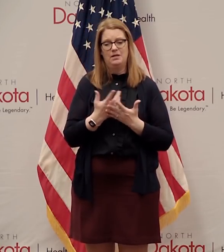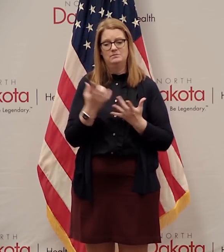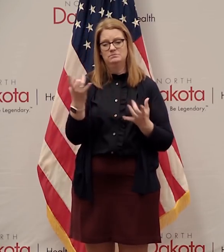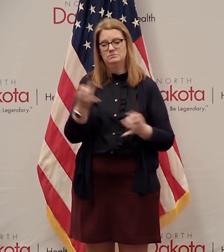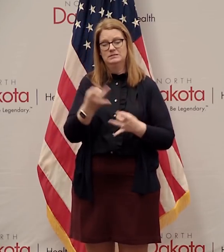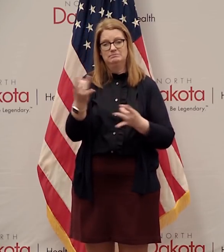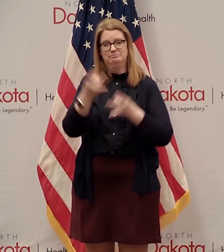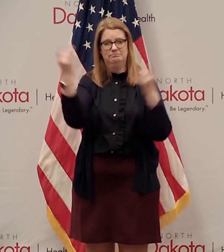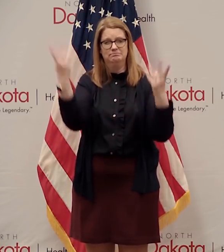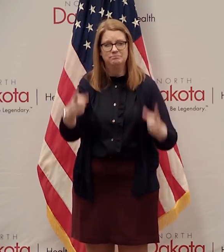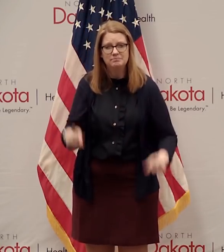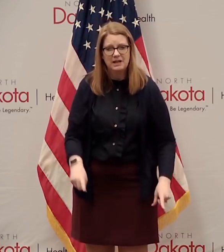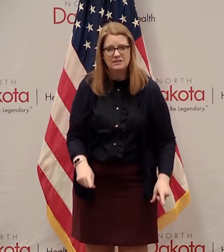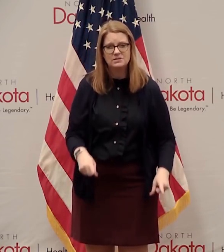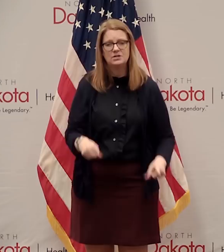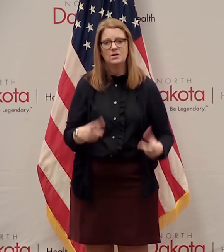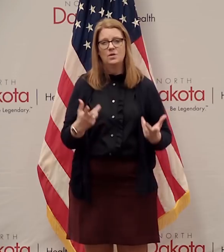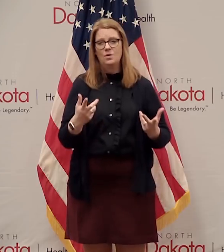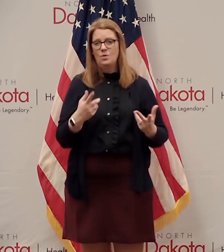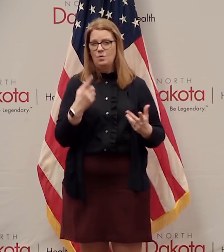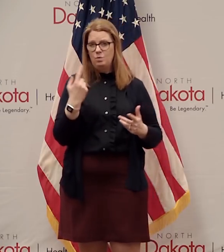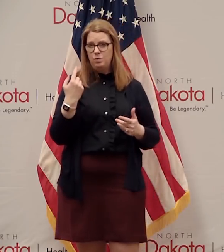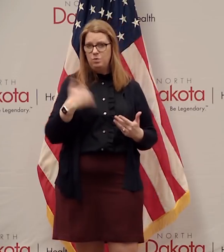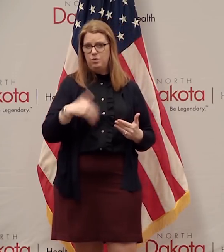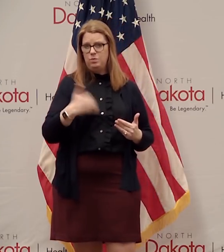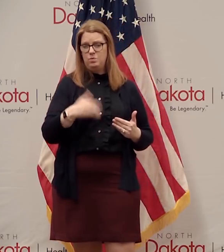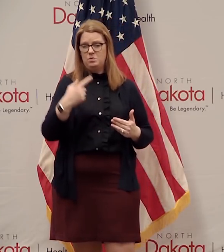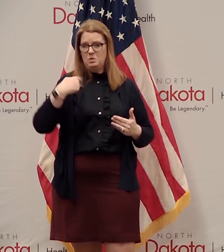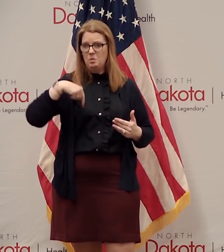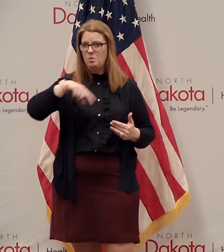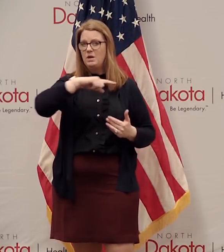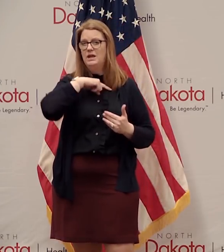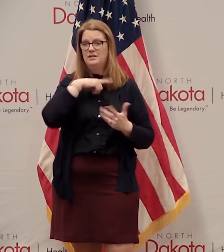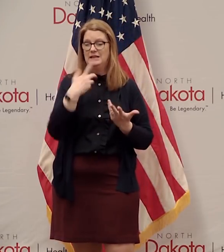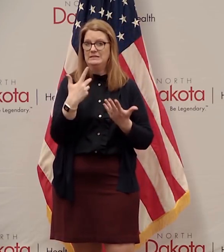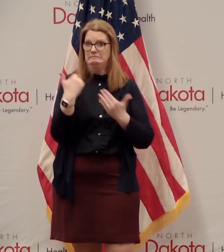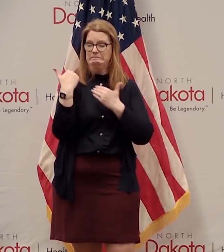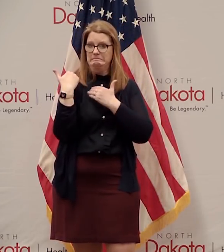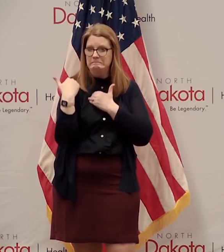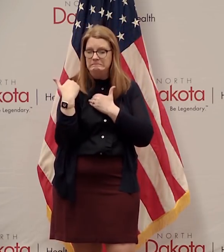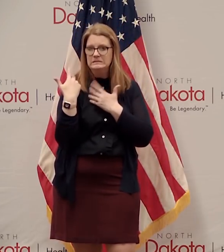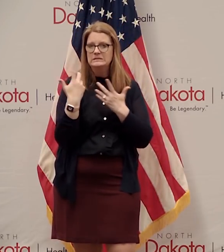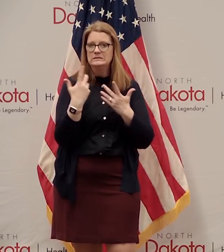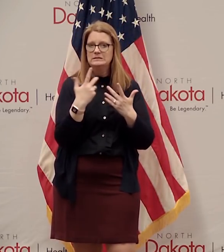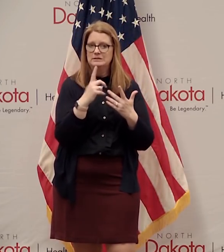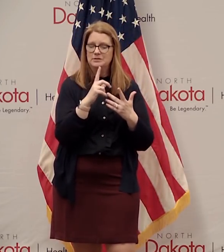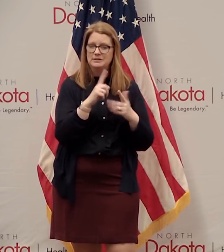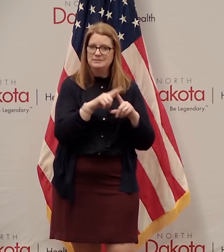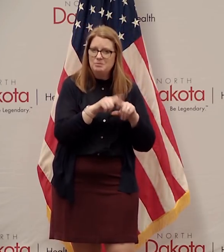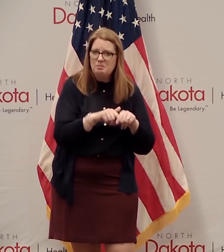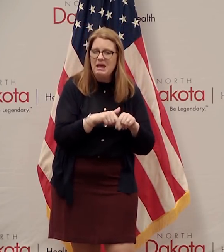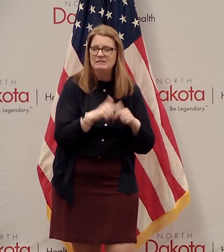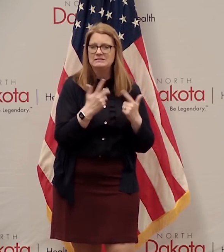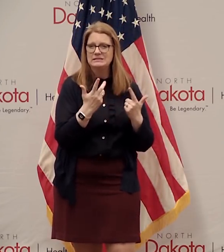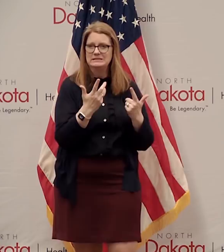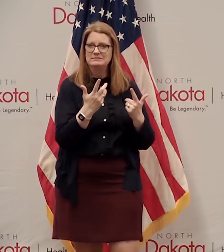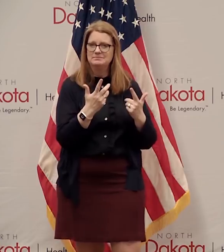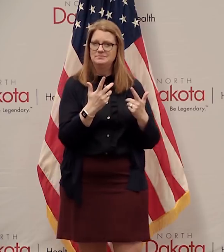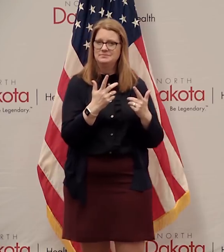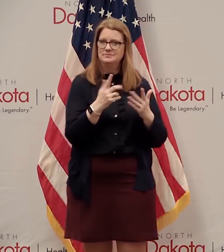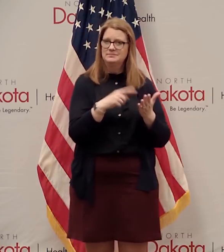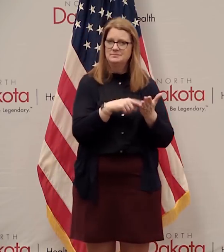for North Dakota, because we have such dependence on particularly at the state level, of paying for our